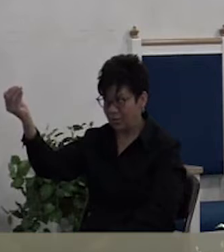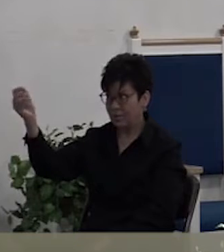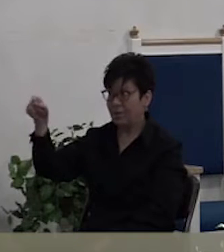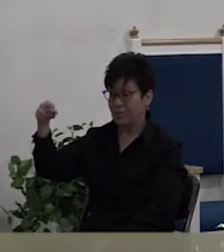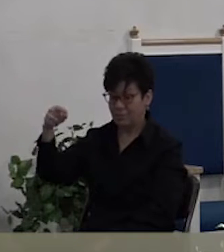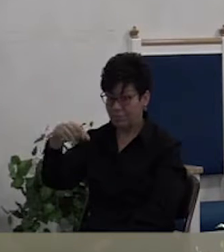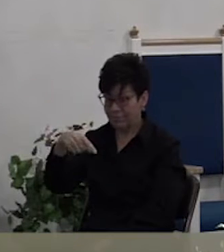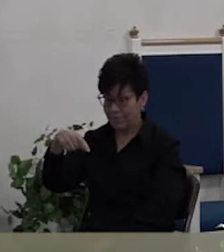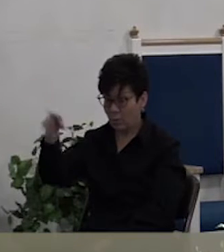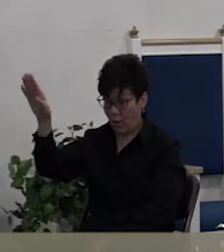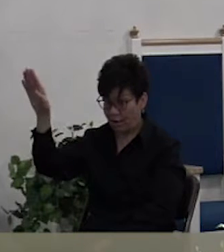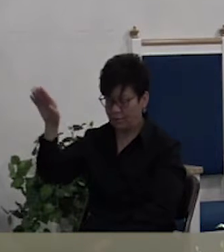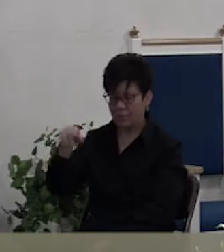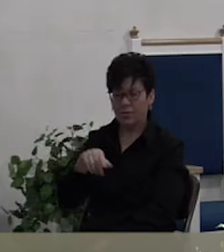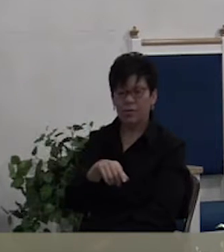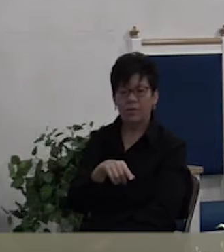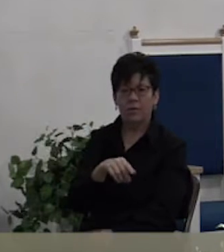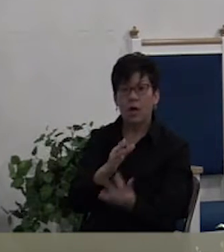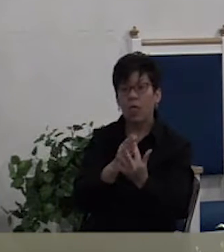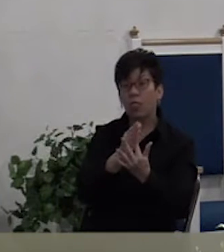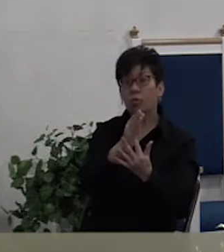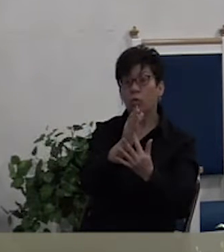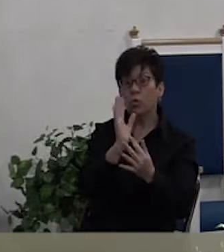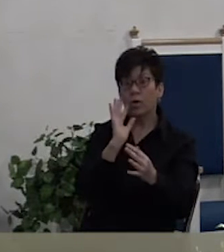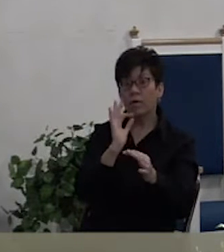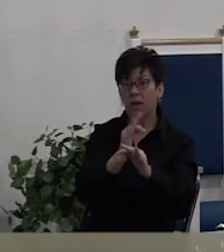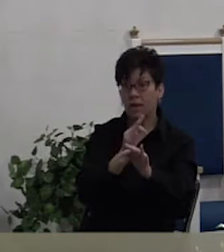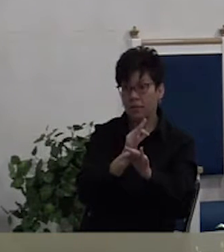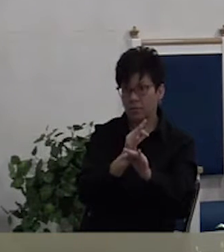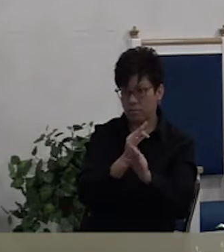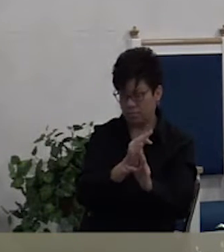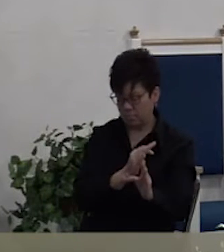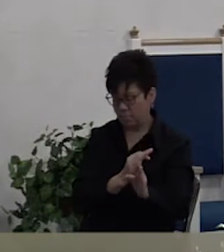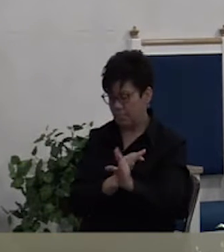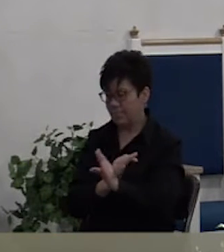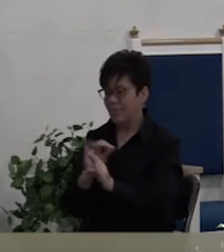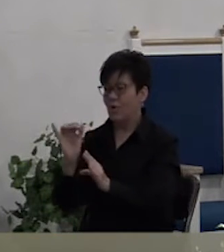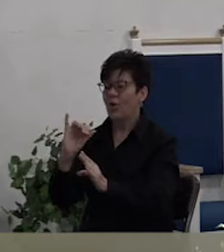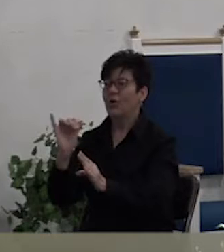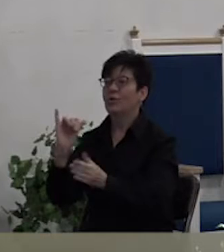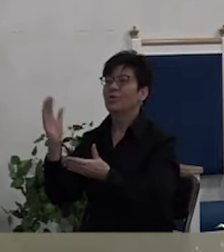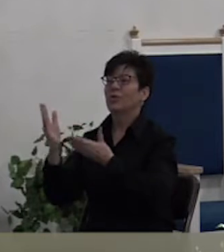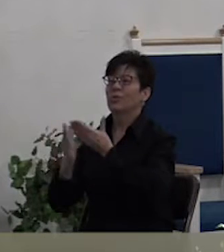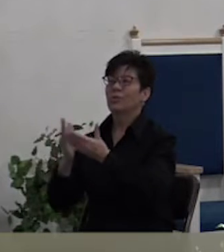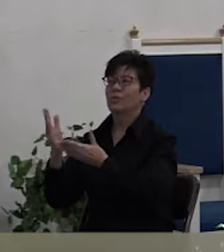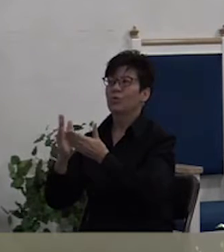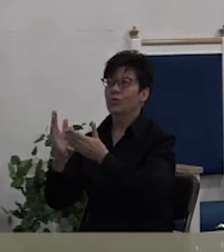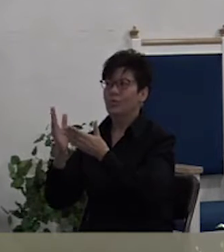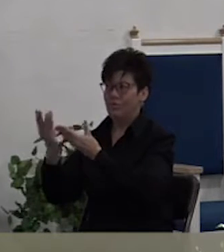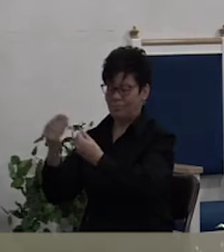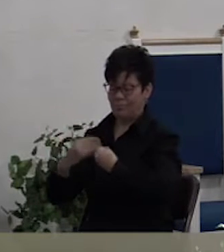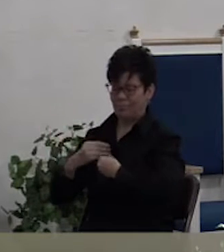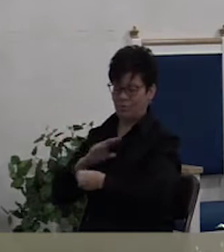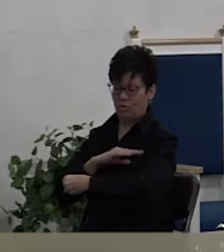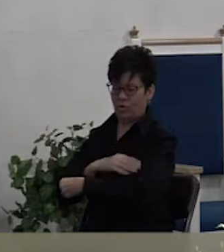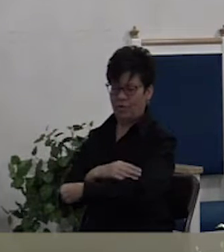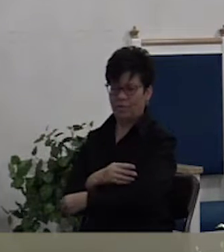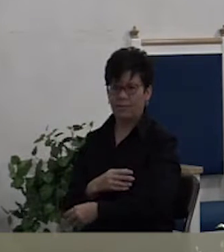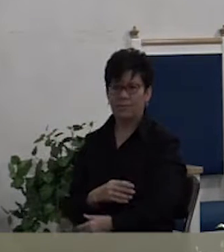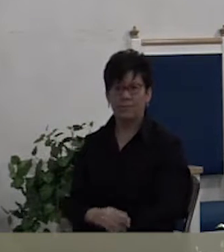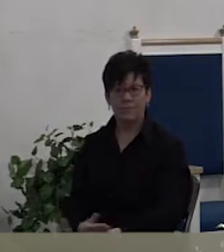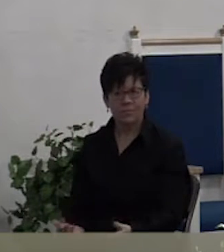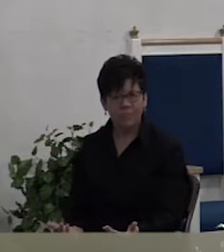he went. Through faith, also Sarah herself received strength.